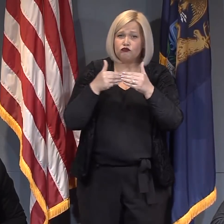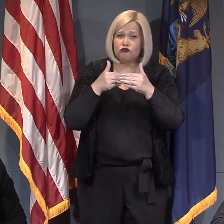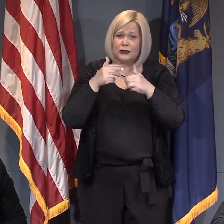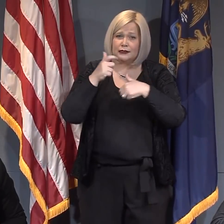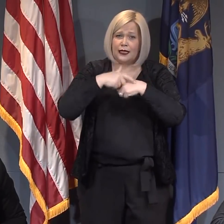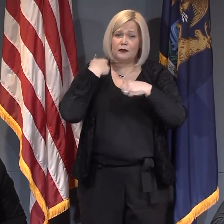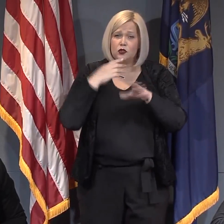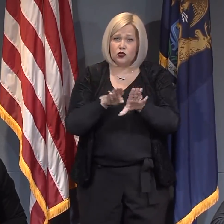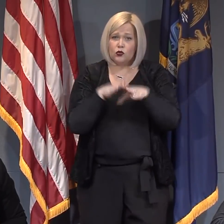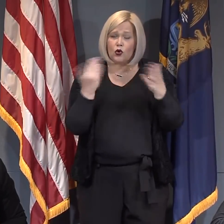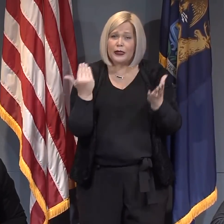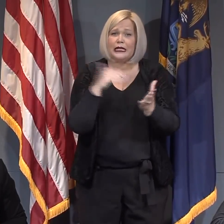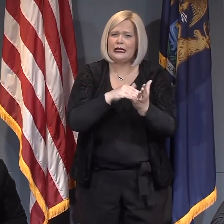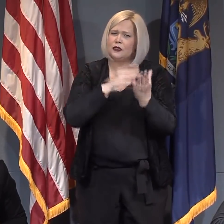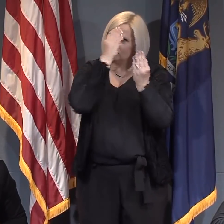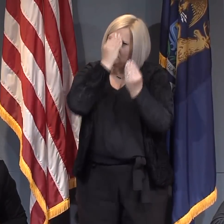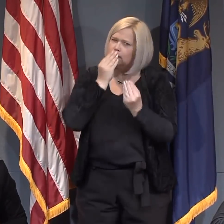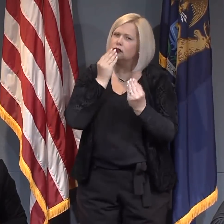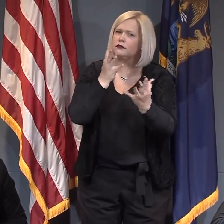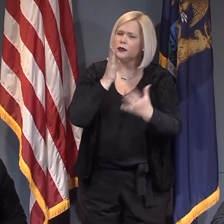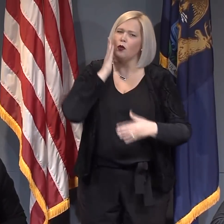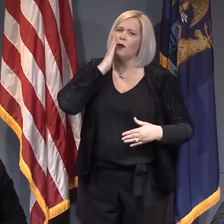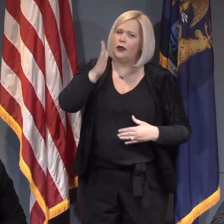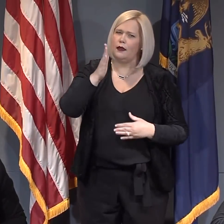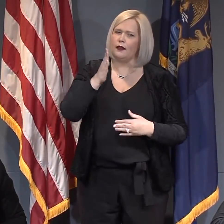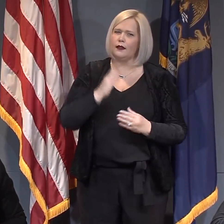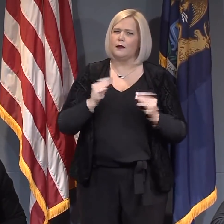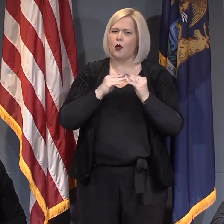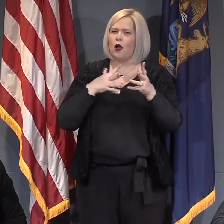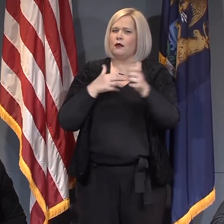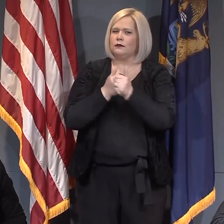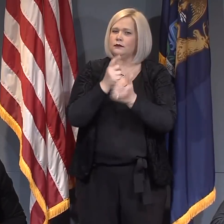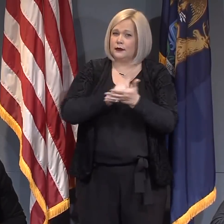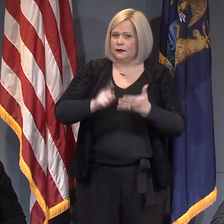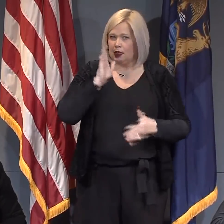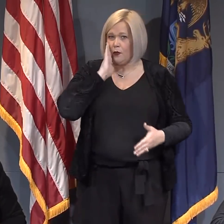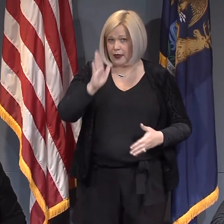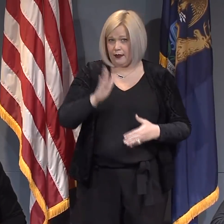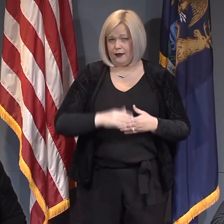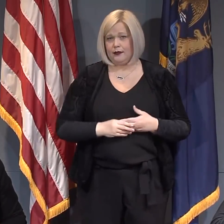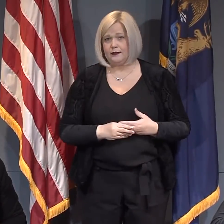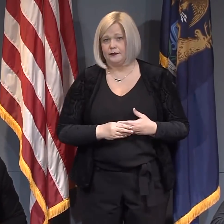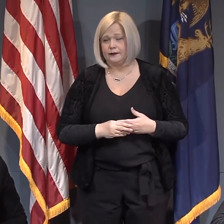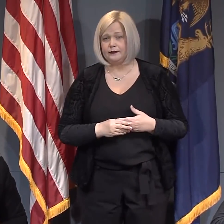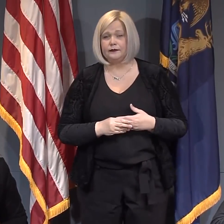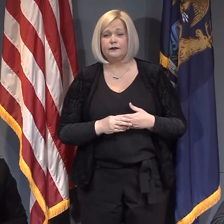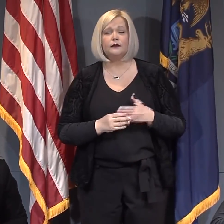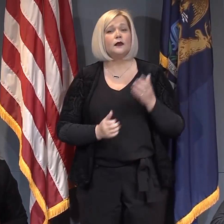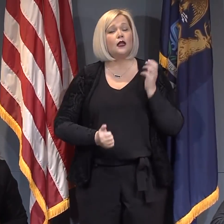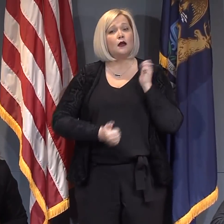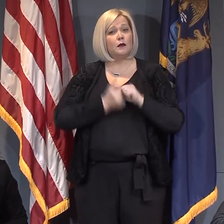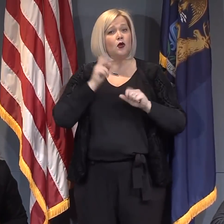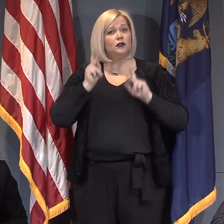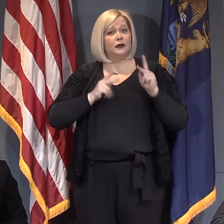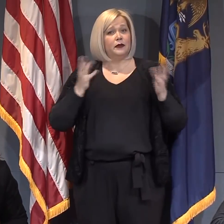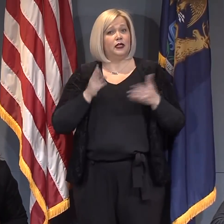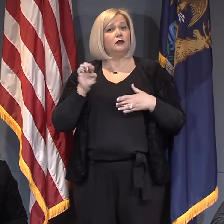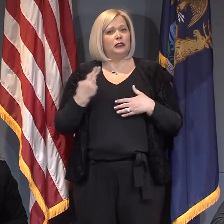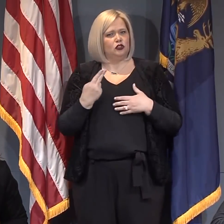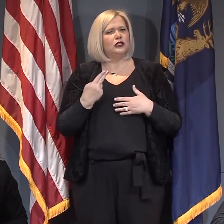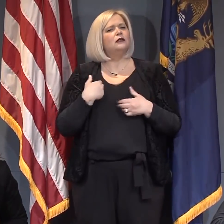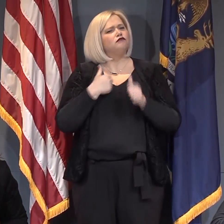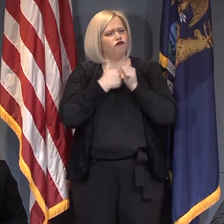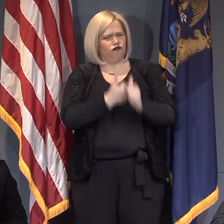our economy, and I will have more to share on that next week. The vast majority of Michiganders have been doing their